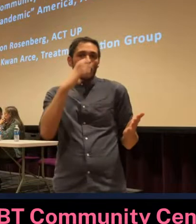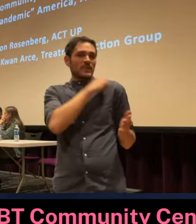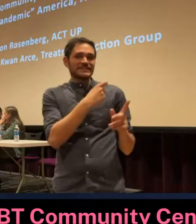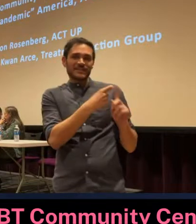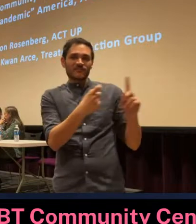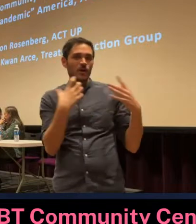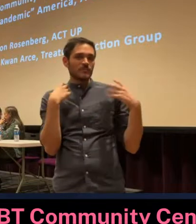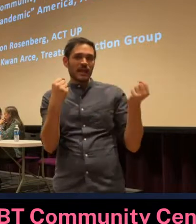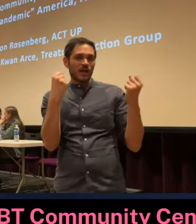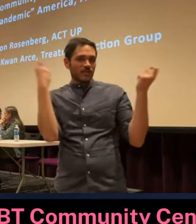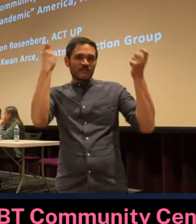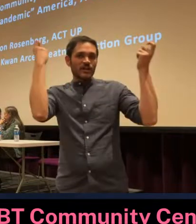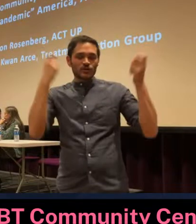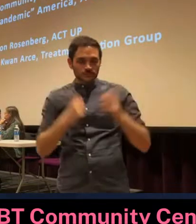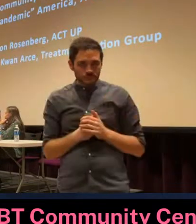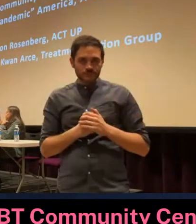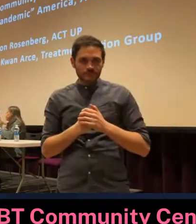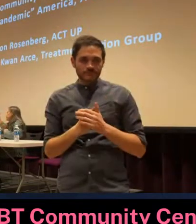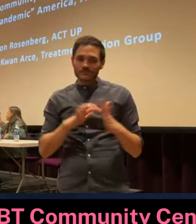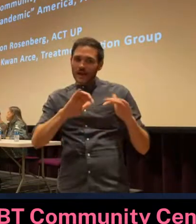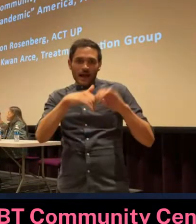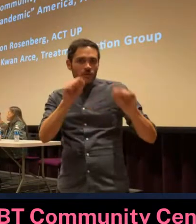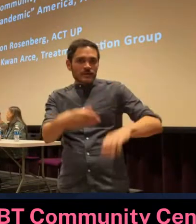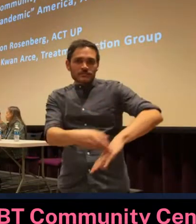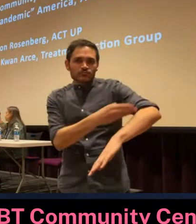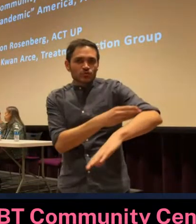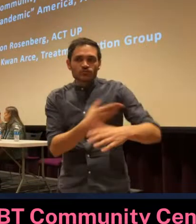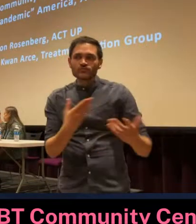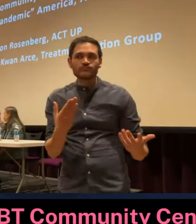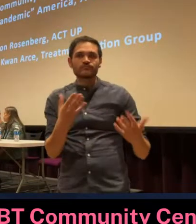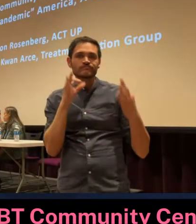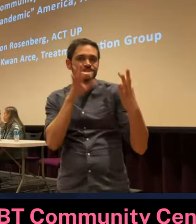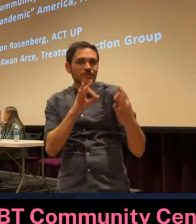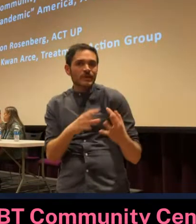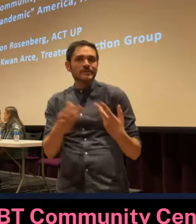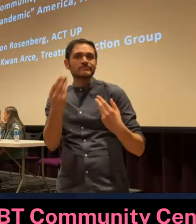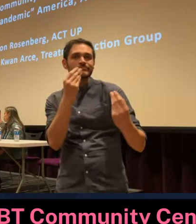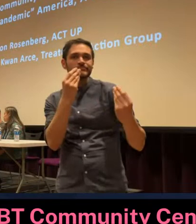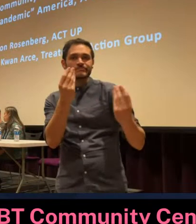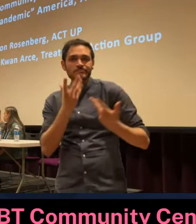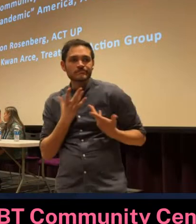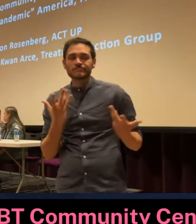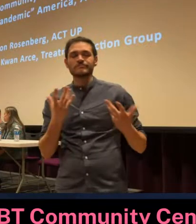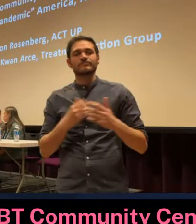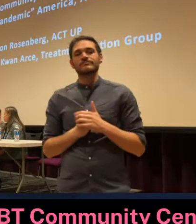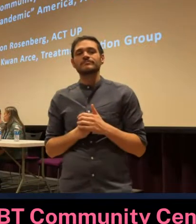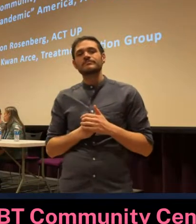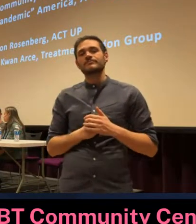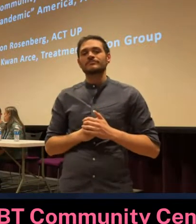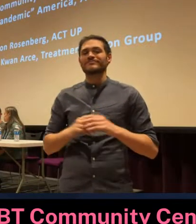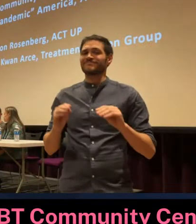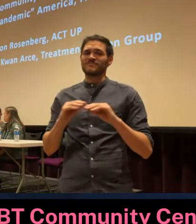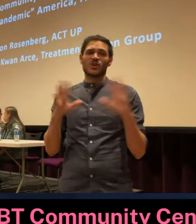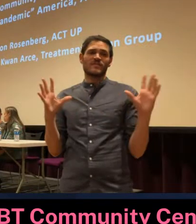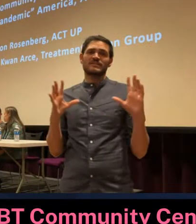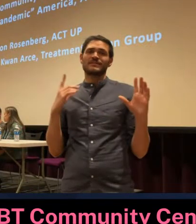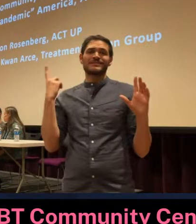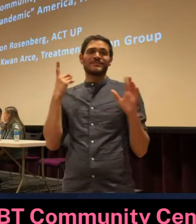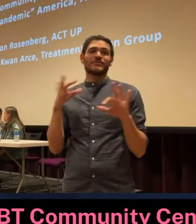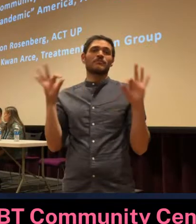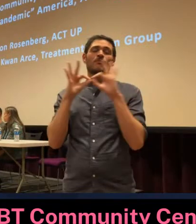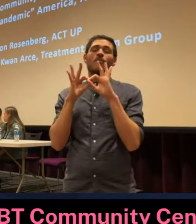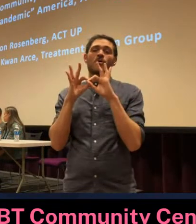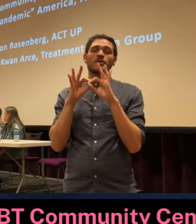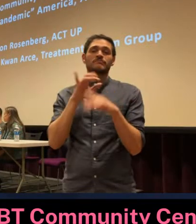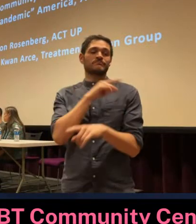and what can we do better. And obviously, one of the main things as Ivy mentioned